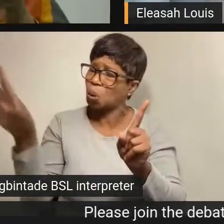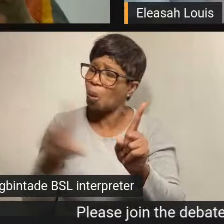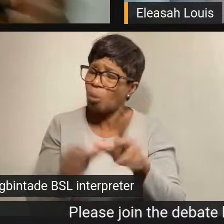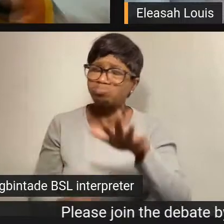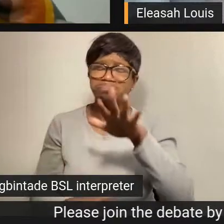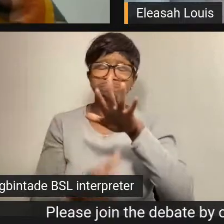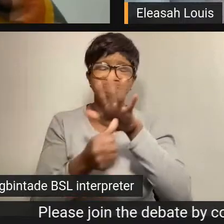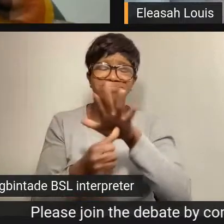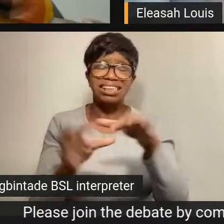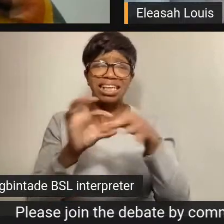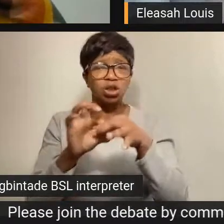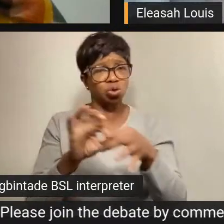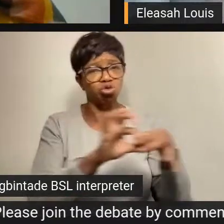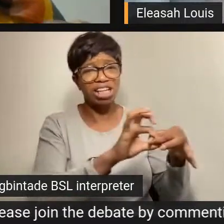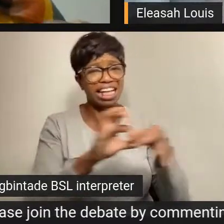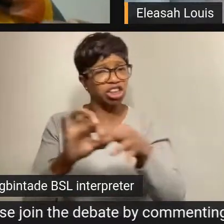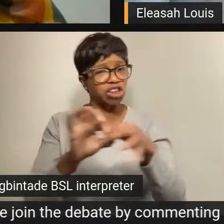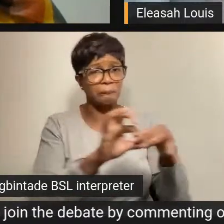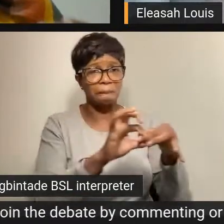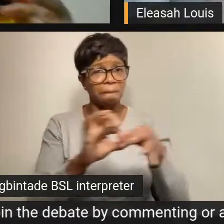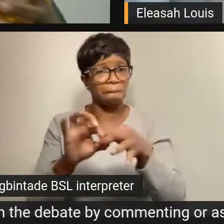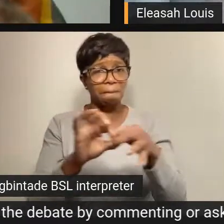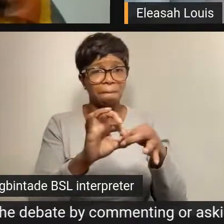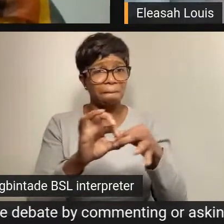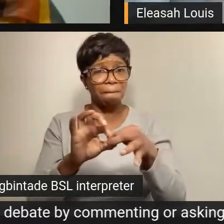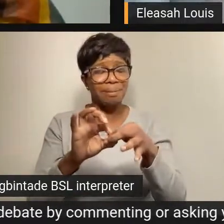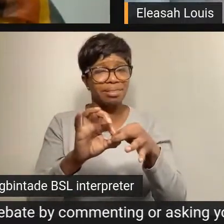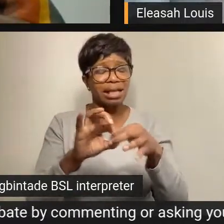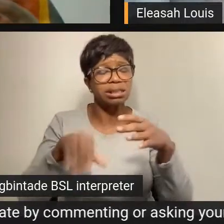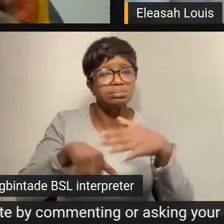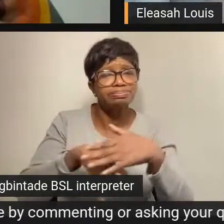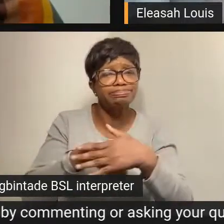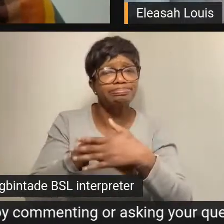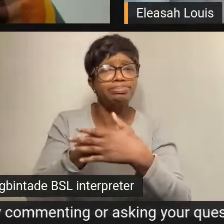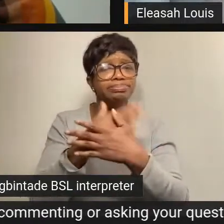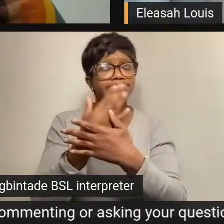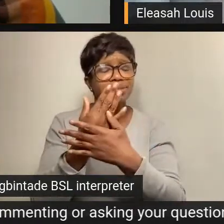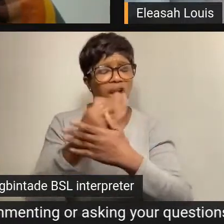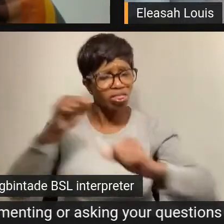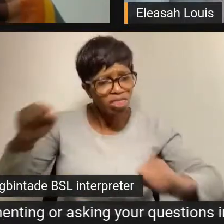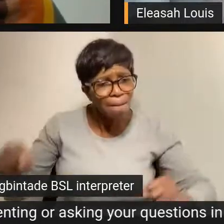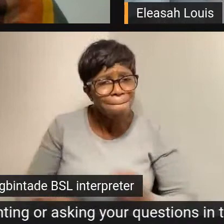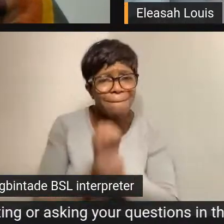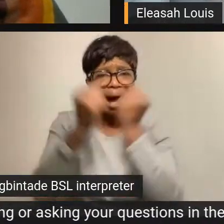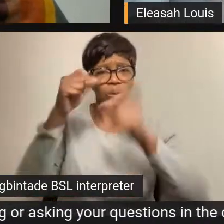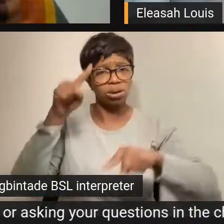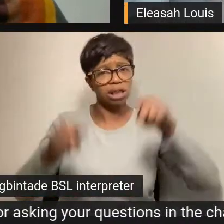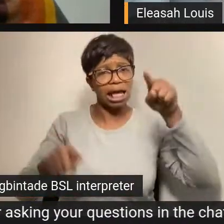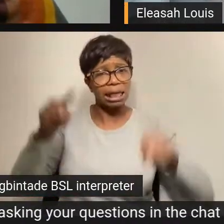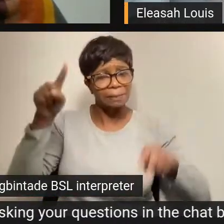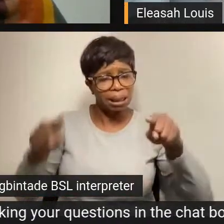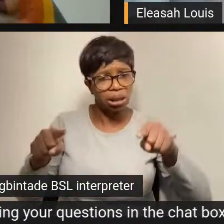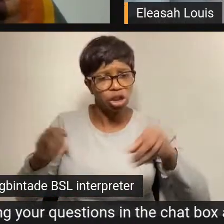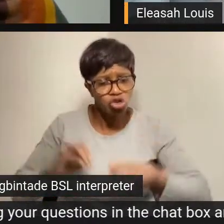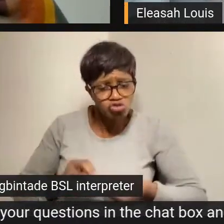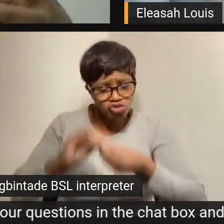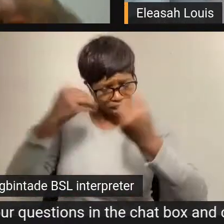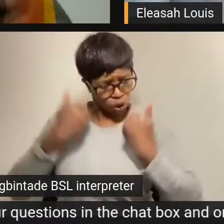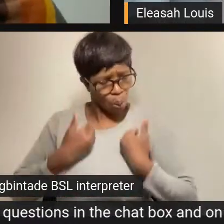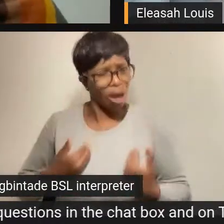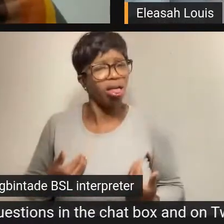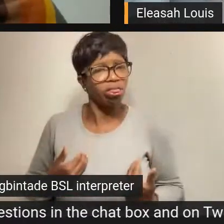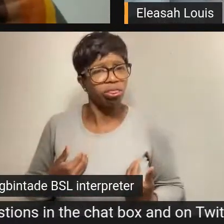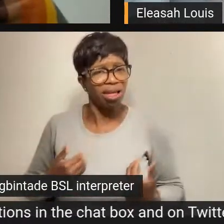the relationship that has emerged, the power dynamics, wealth creation. How are you going